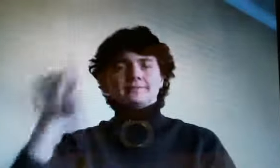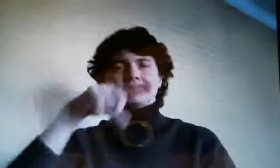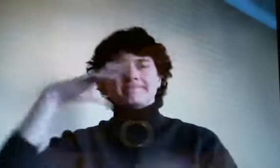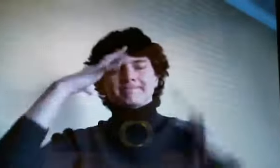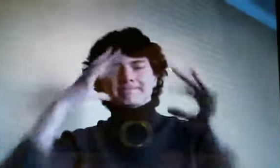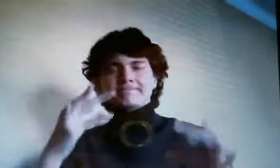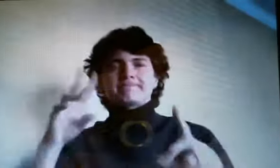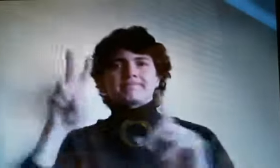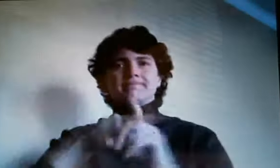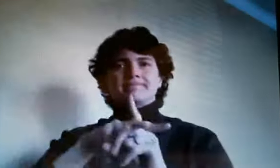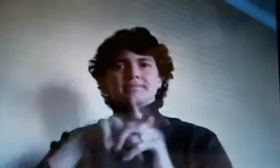support.